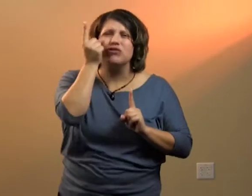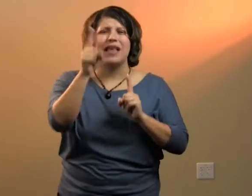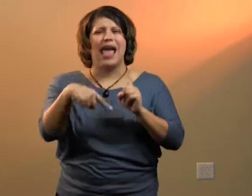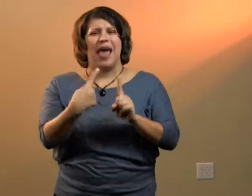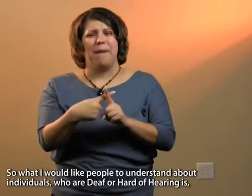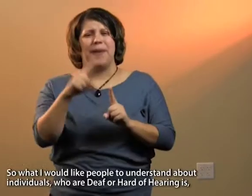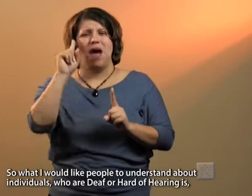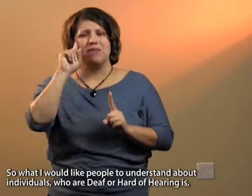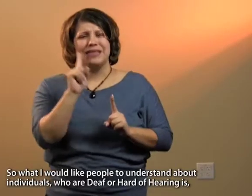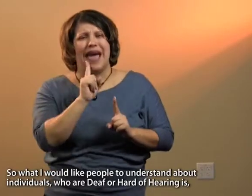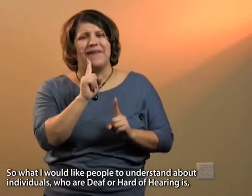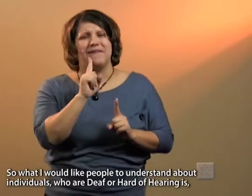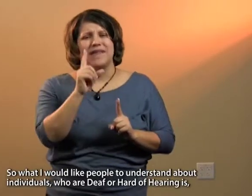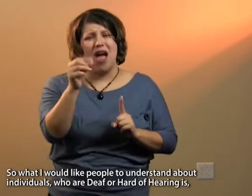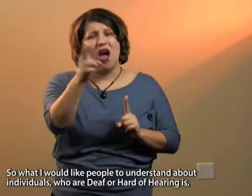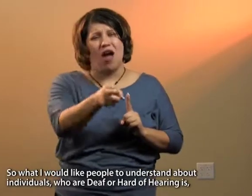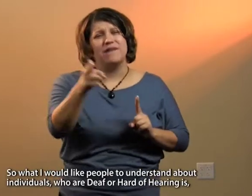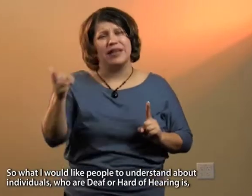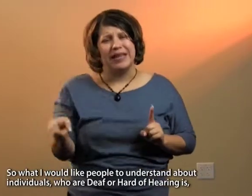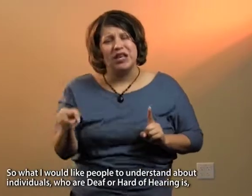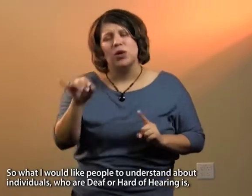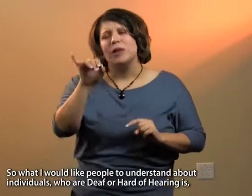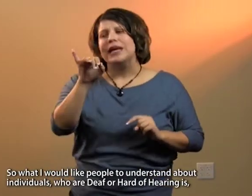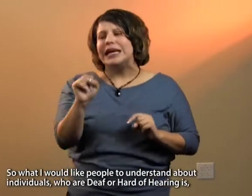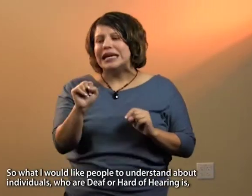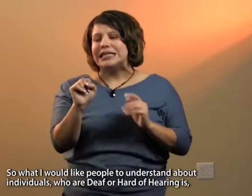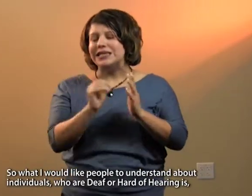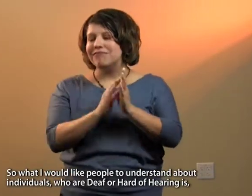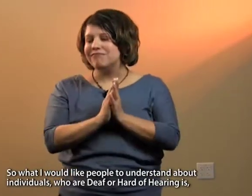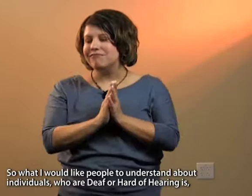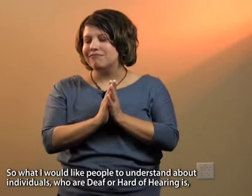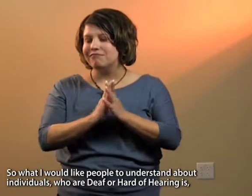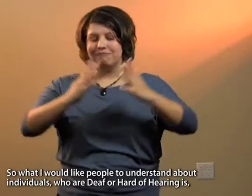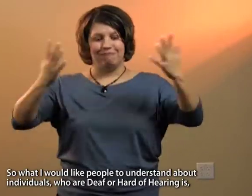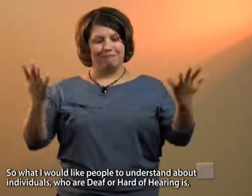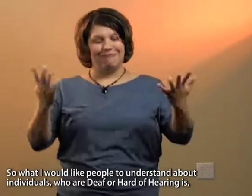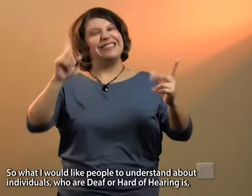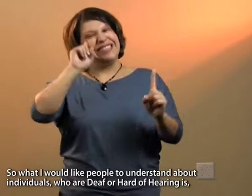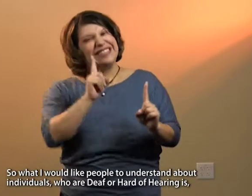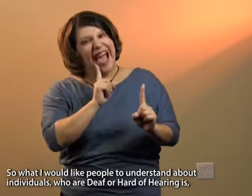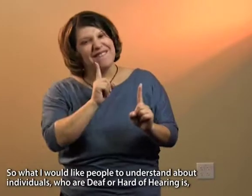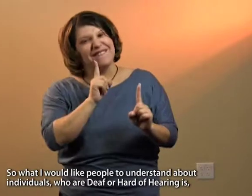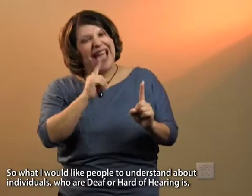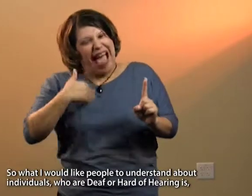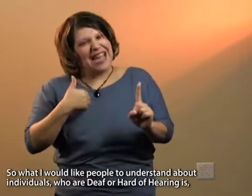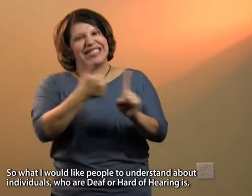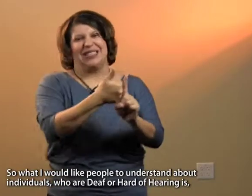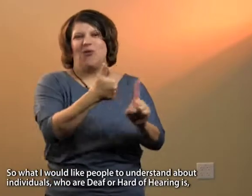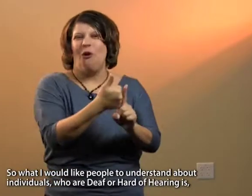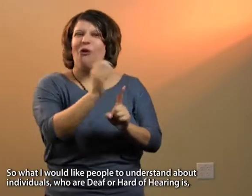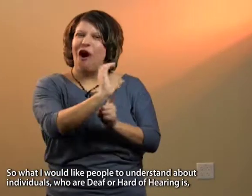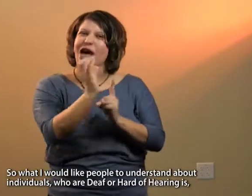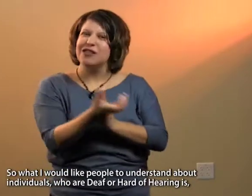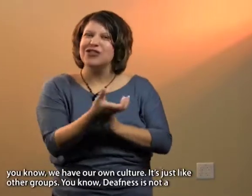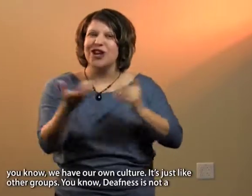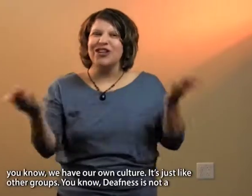so what i would like people to understand about individuals that are deaf or hard of hearing is you know